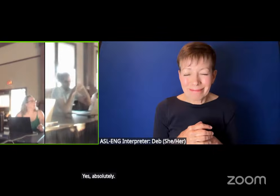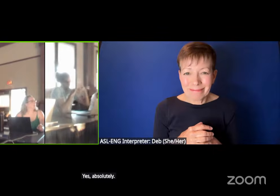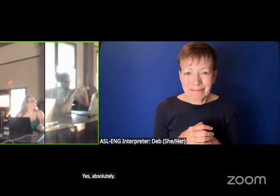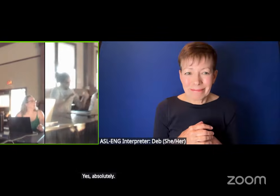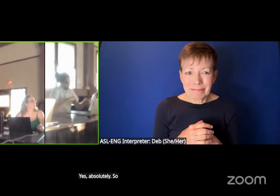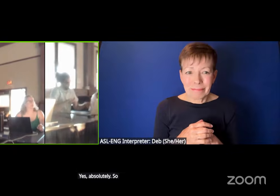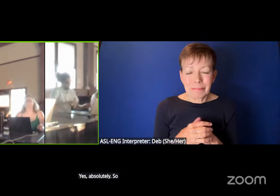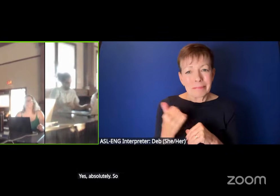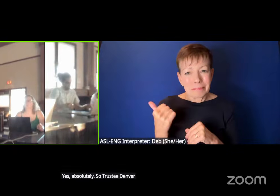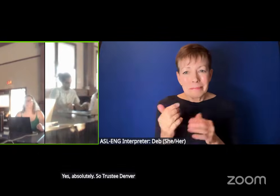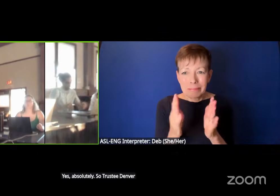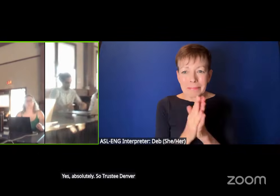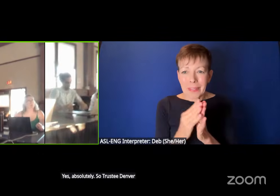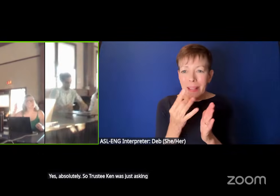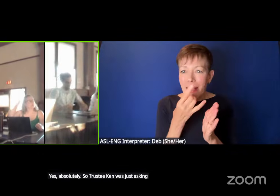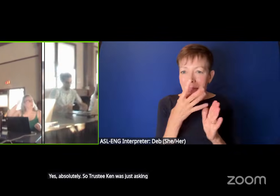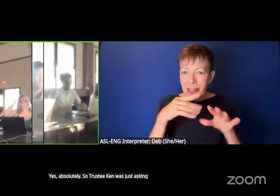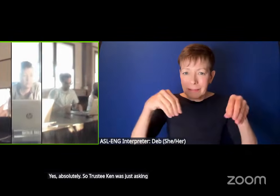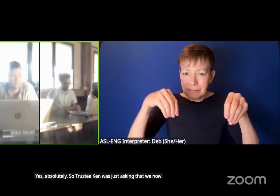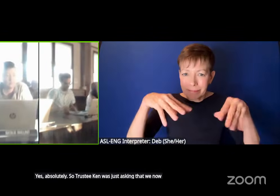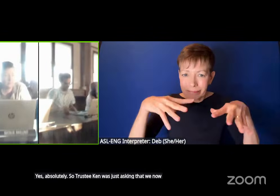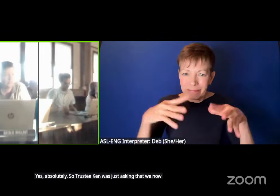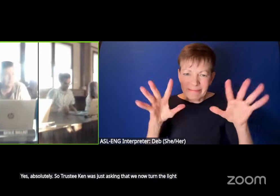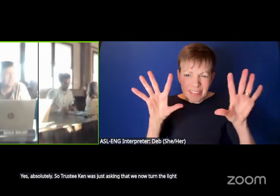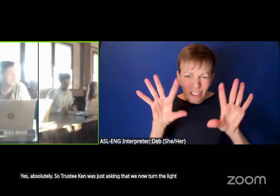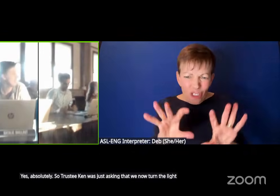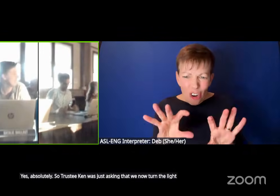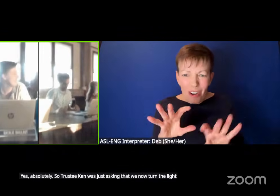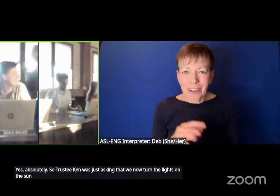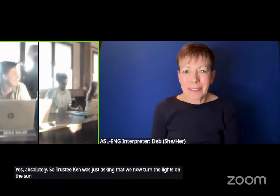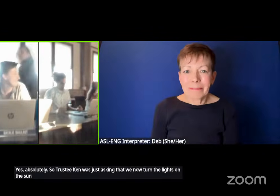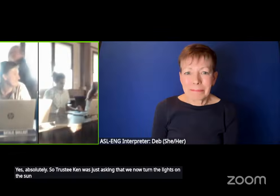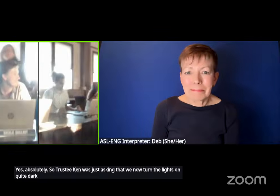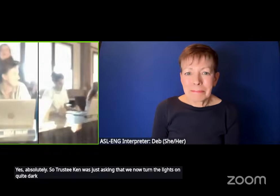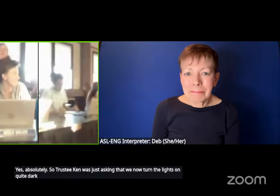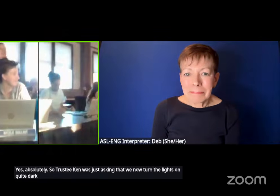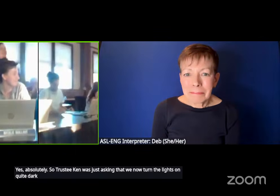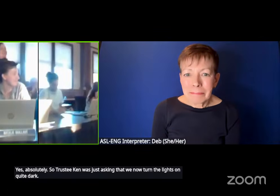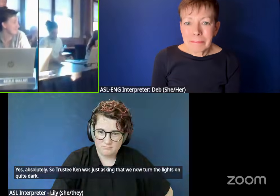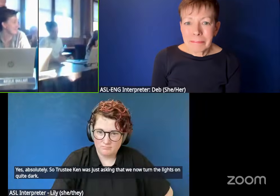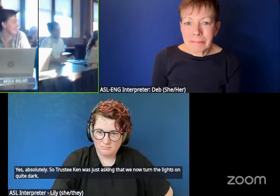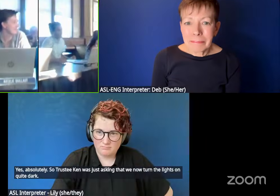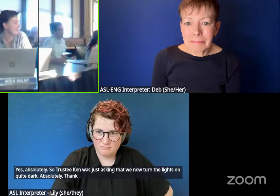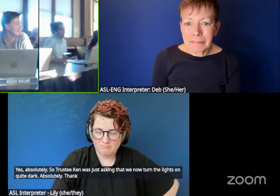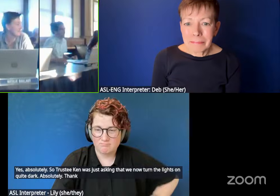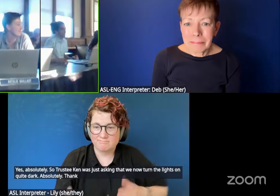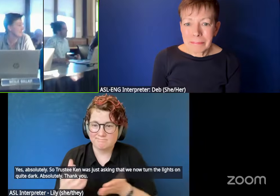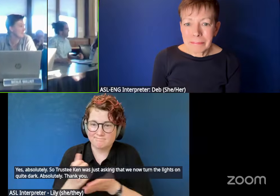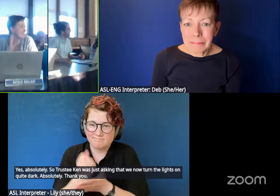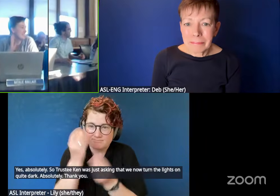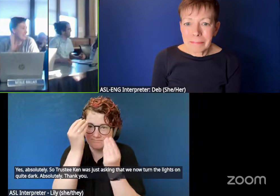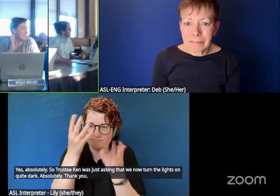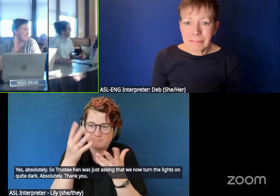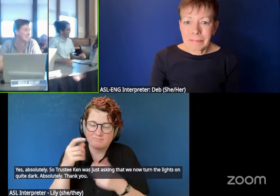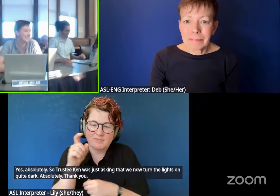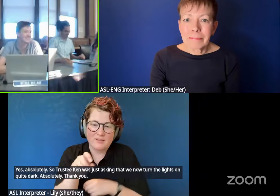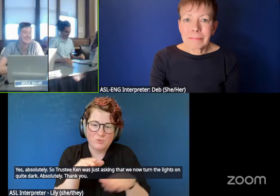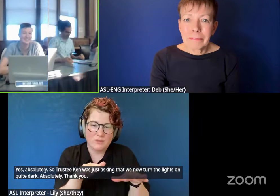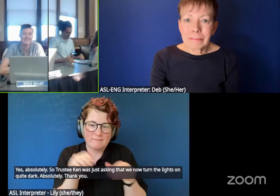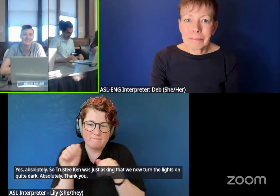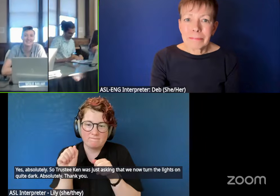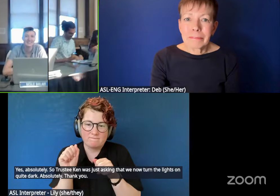was just asking that we now turn the lights on, it's gotten quite dark. Absolutely. Thank you. Thank you.